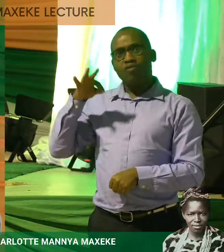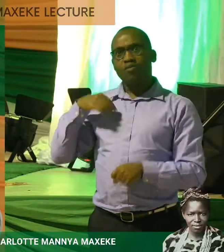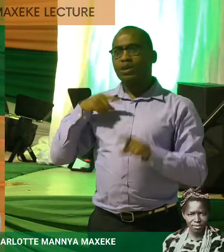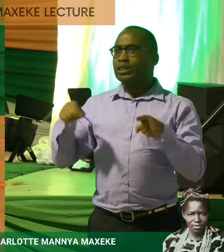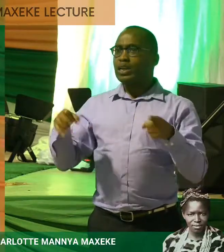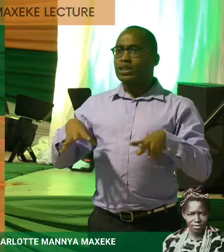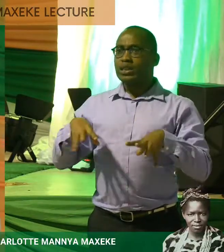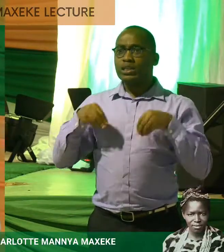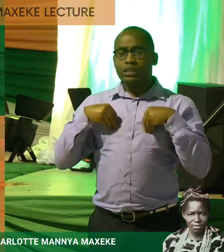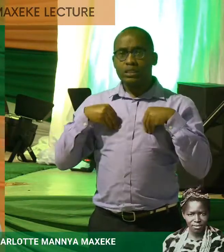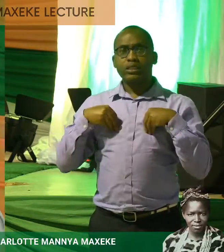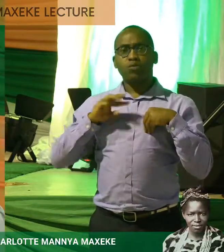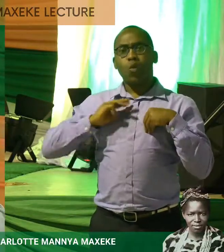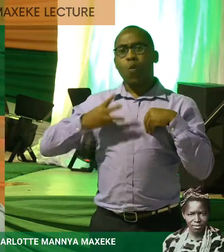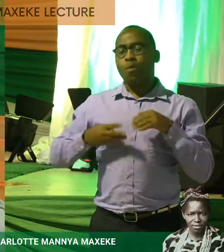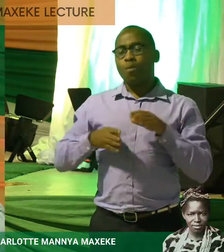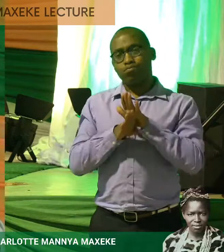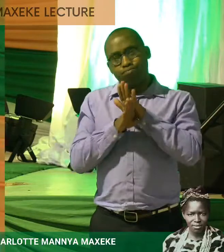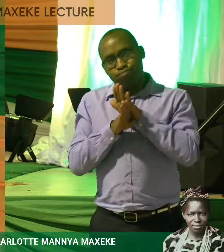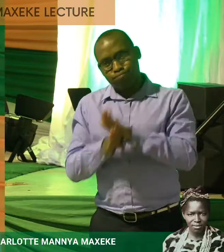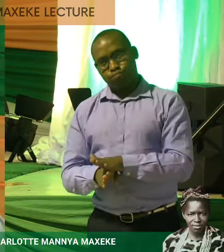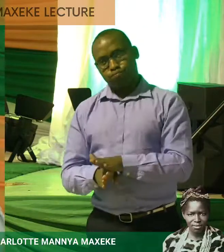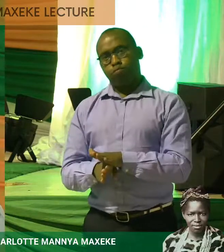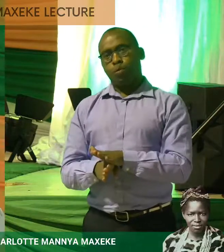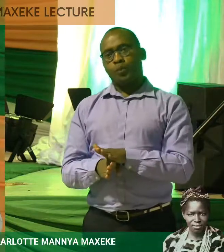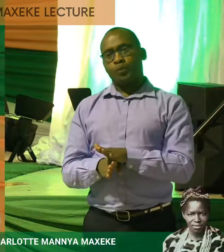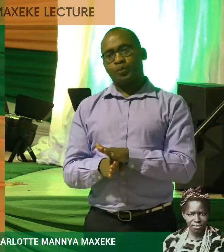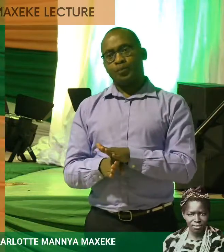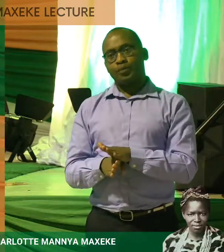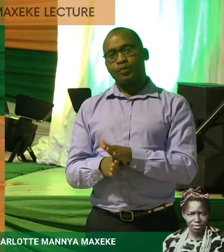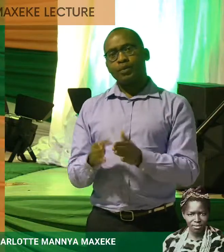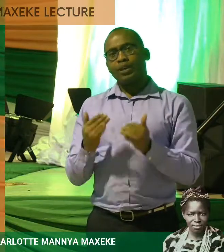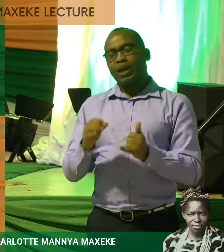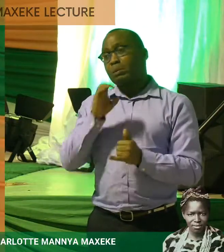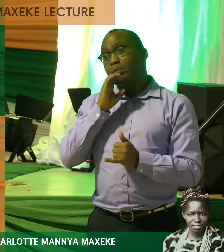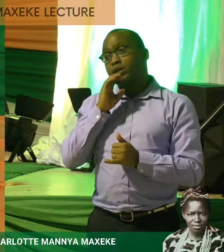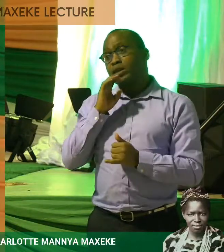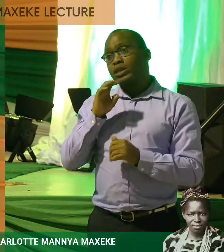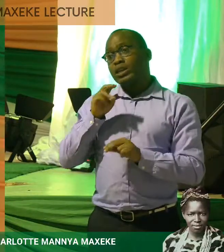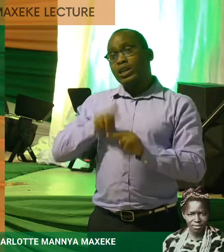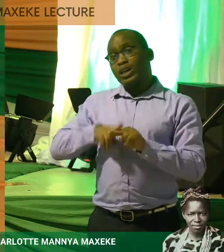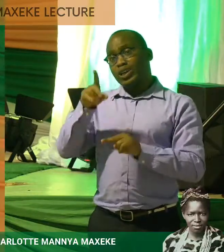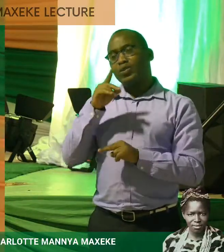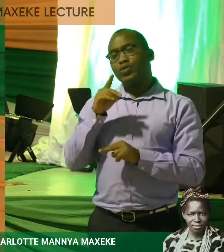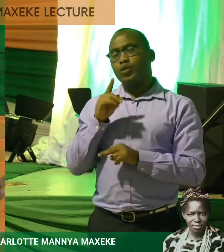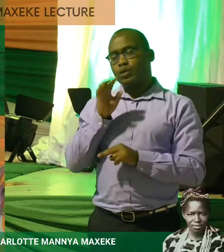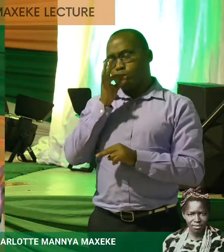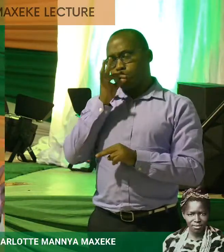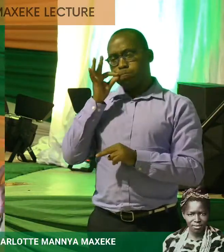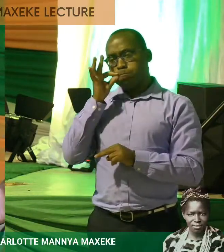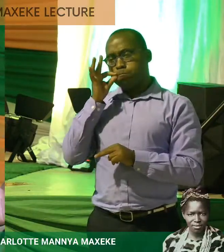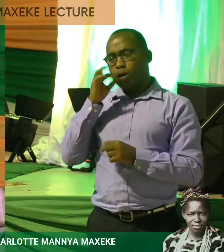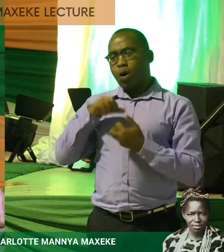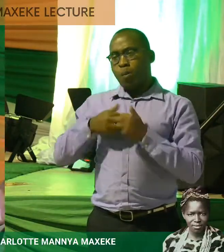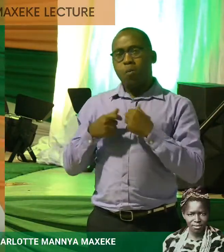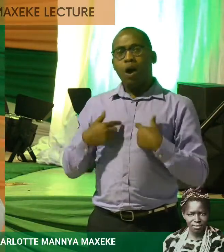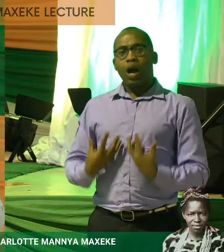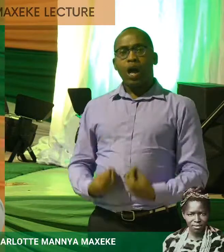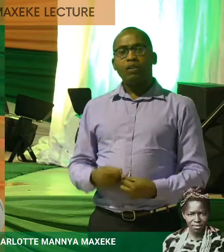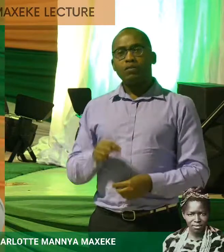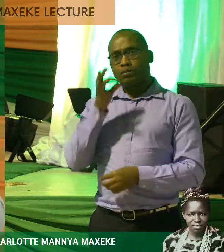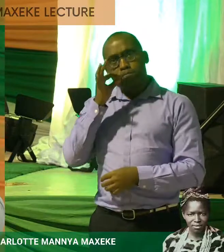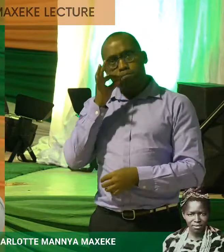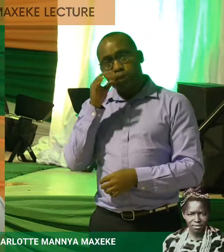kucinezelwe oomama so umuntu othulayo ke xa esengxakini uyazithandela bethuna funa siyithethe loo nto uburhulumente yena